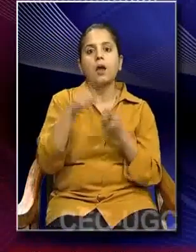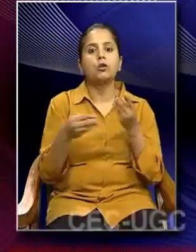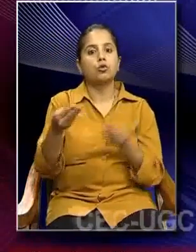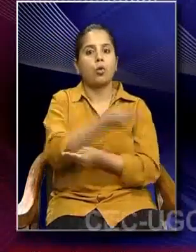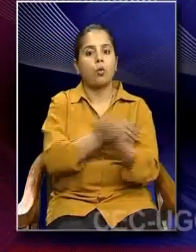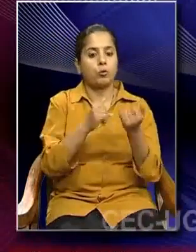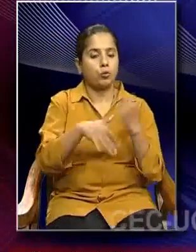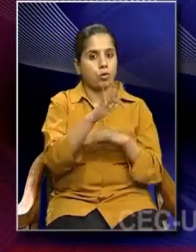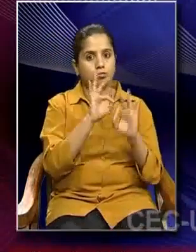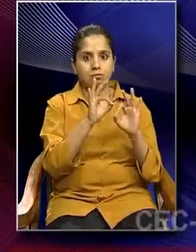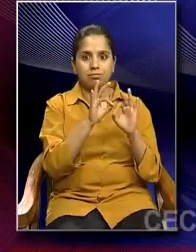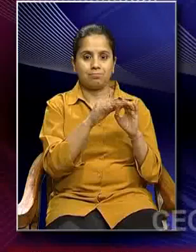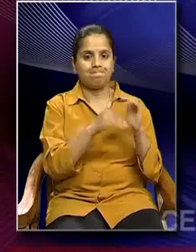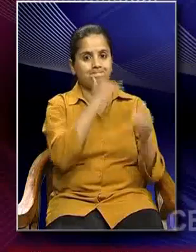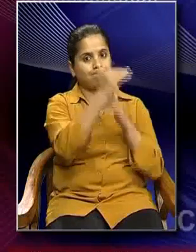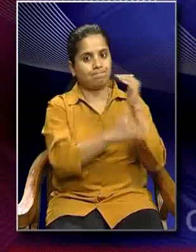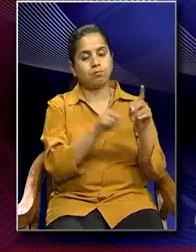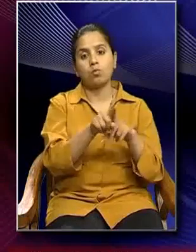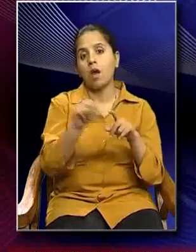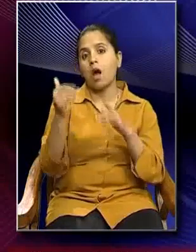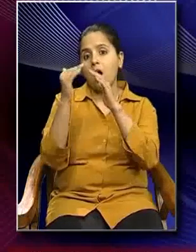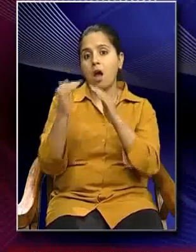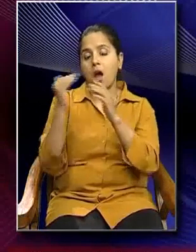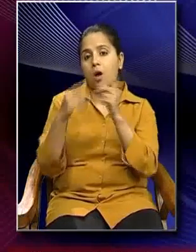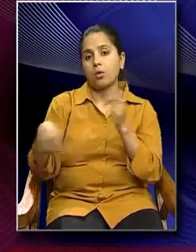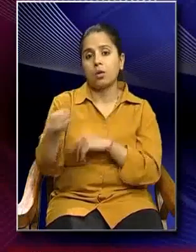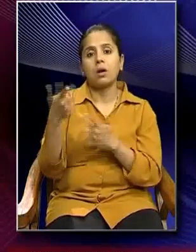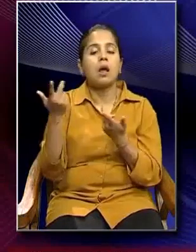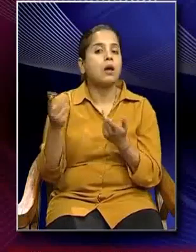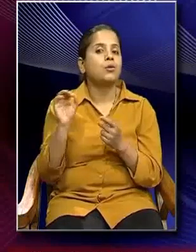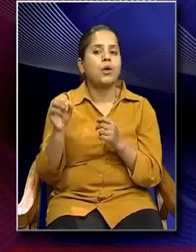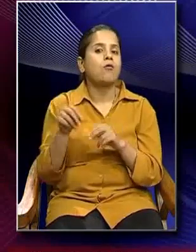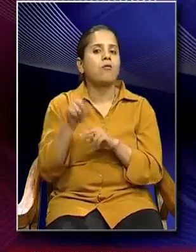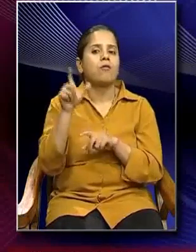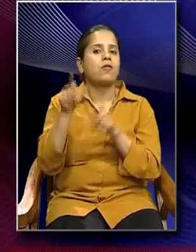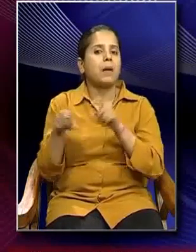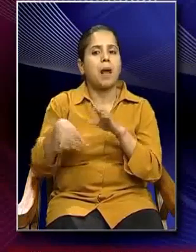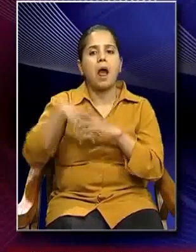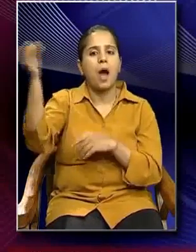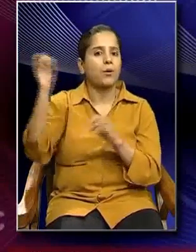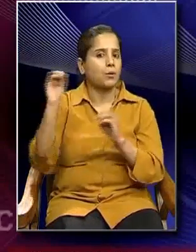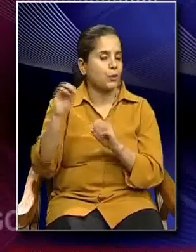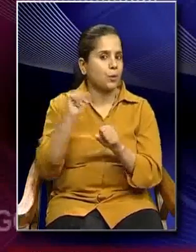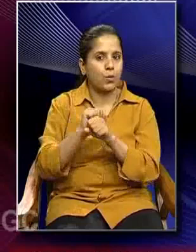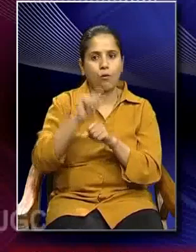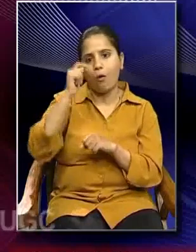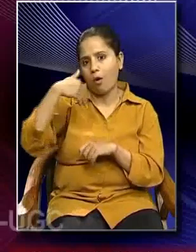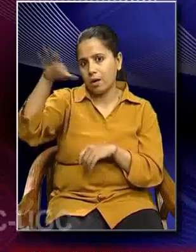socially, etc. On the other hand, other households where you don't have people who are migrating outside for work, so they